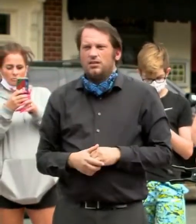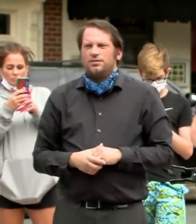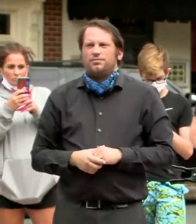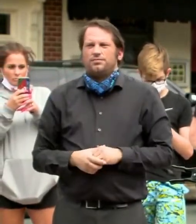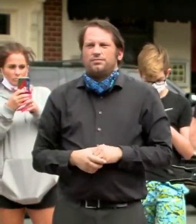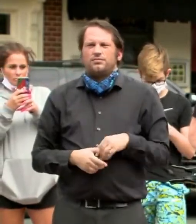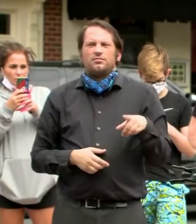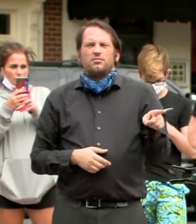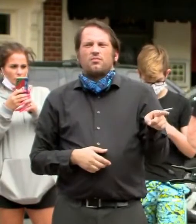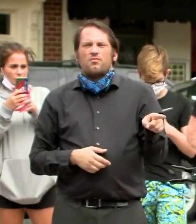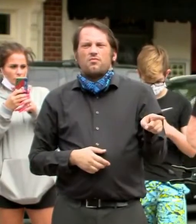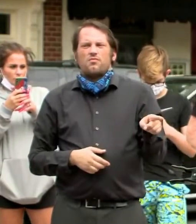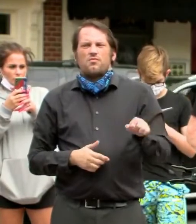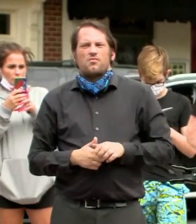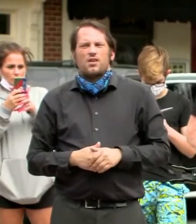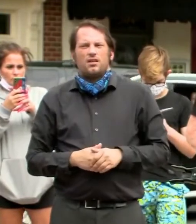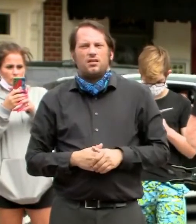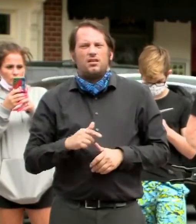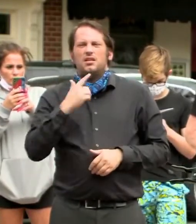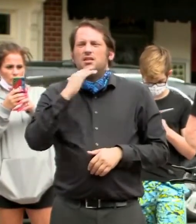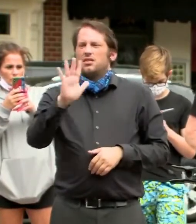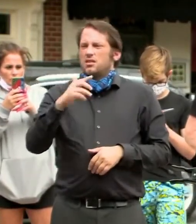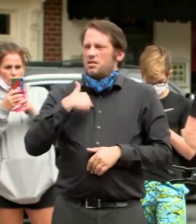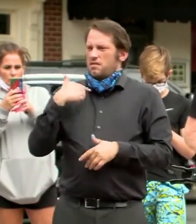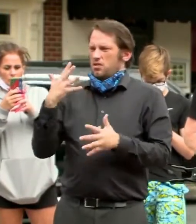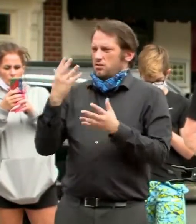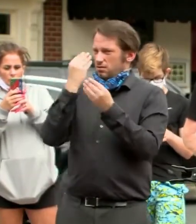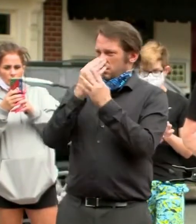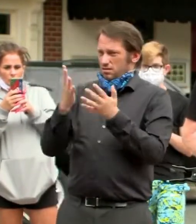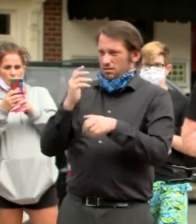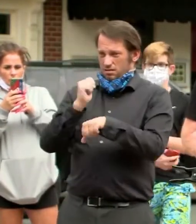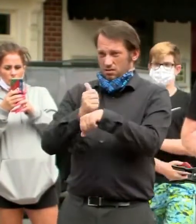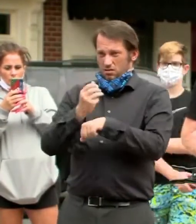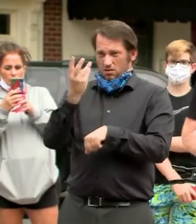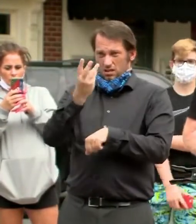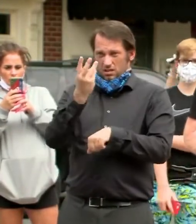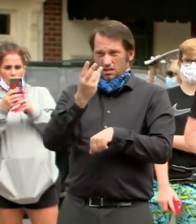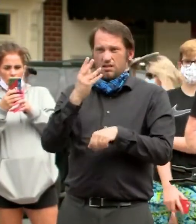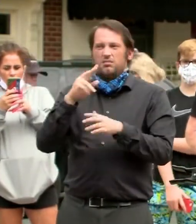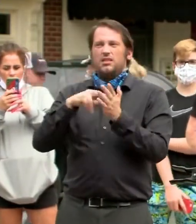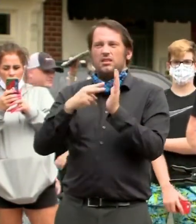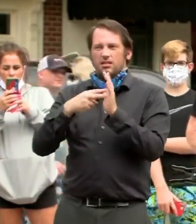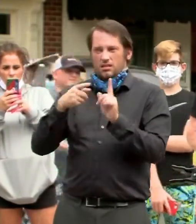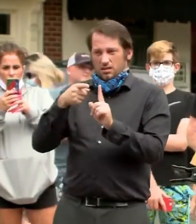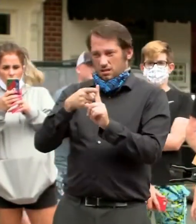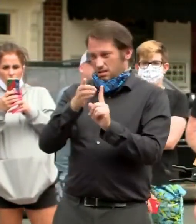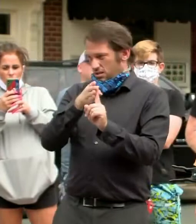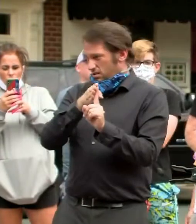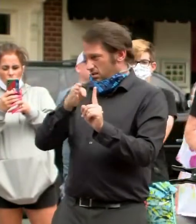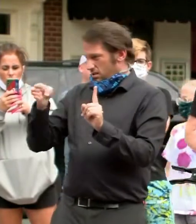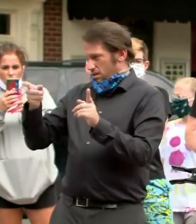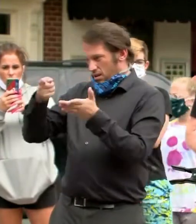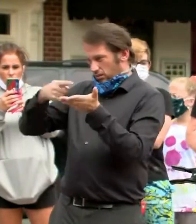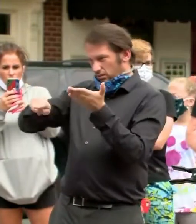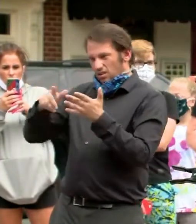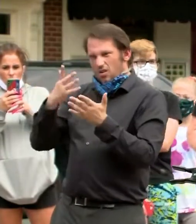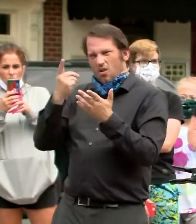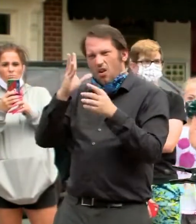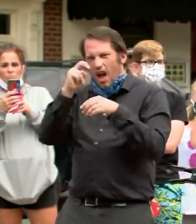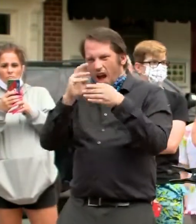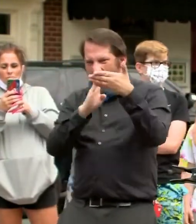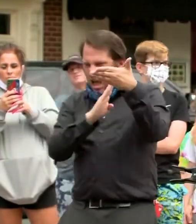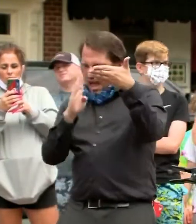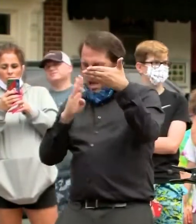the Wednesday press conference, that we'd be open by next Wednesday at the latest. I said we were still in that two-week time